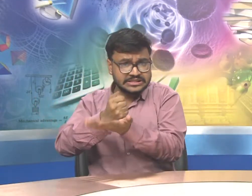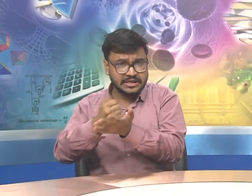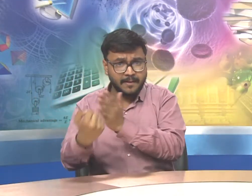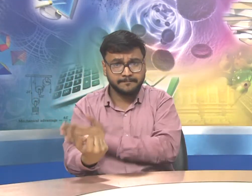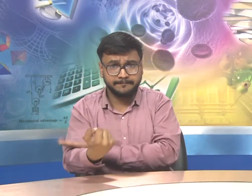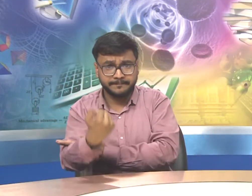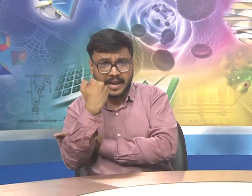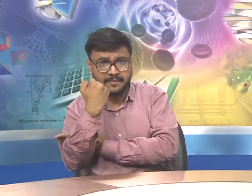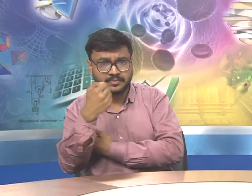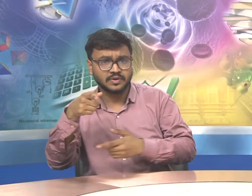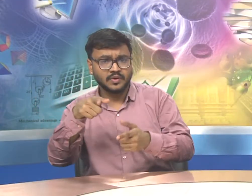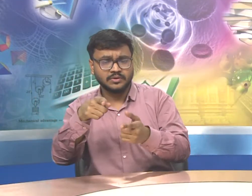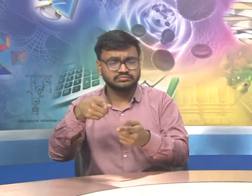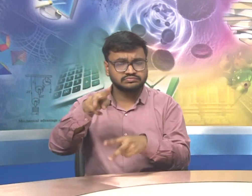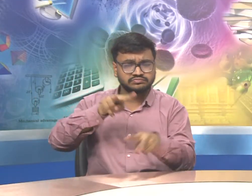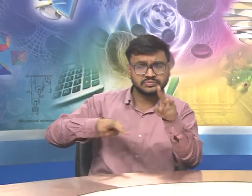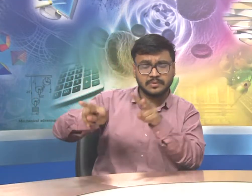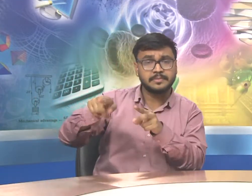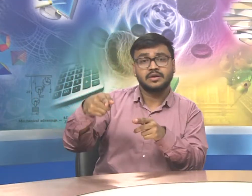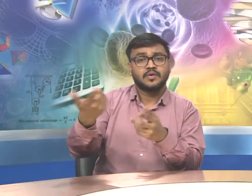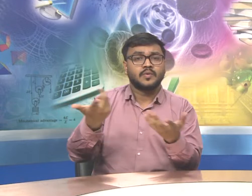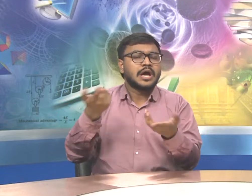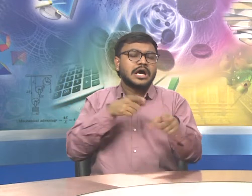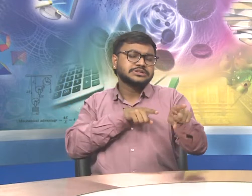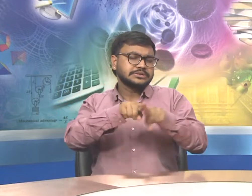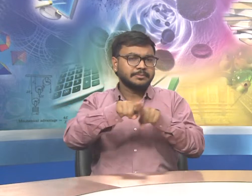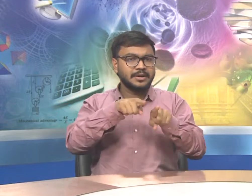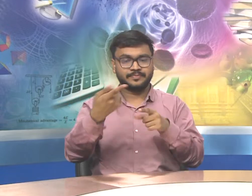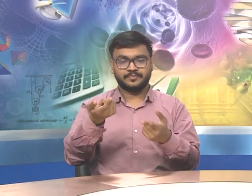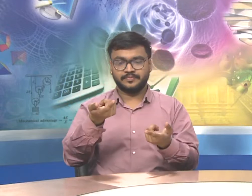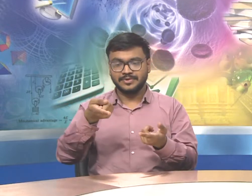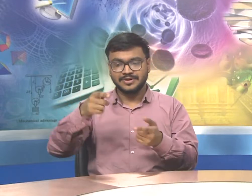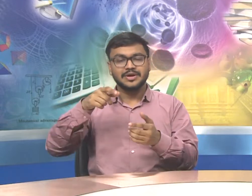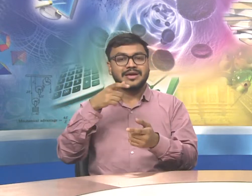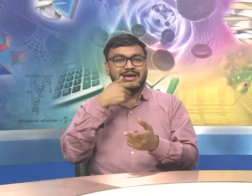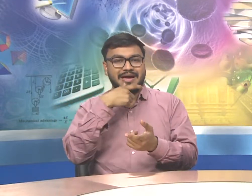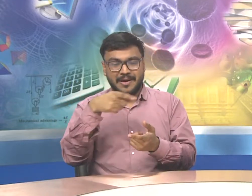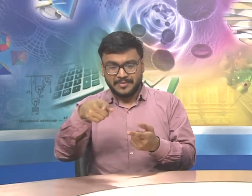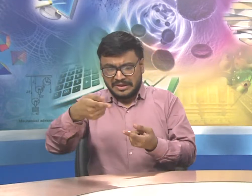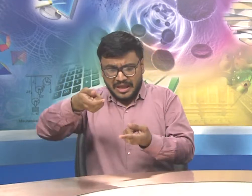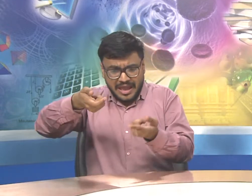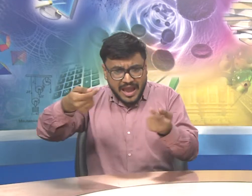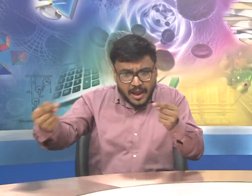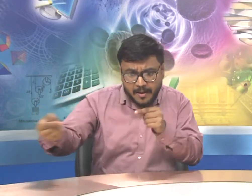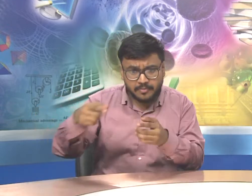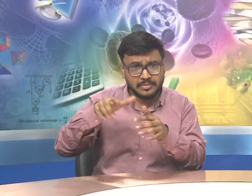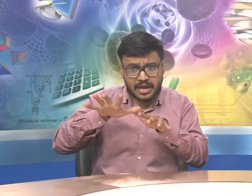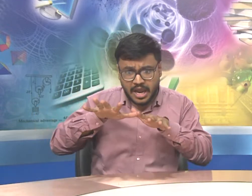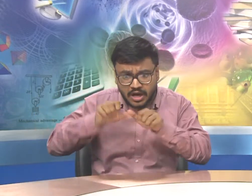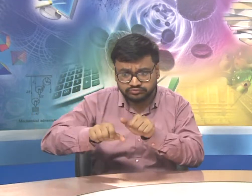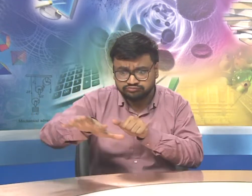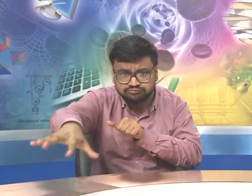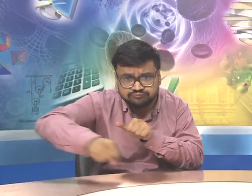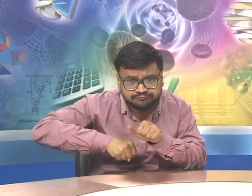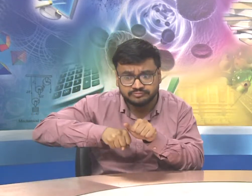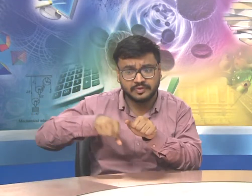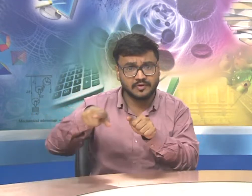Normally, review is done by a bigger bench, that one that